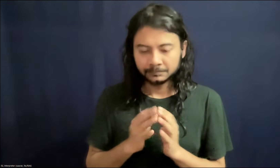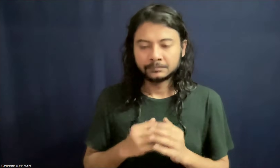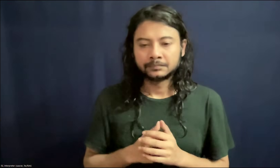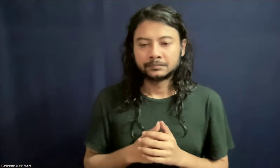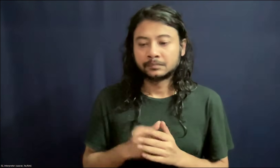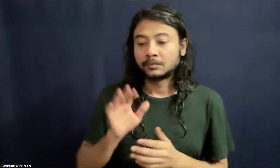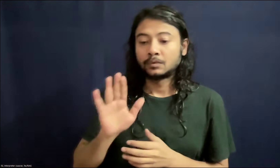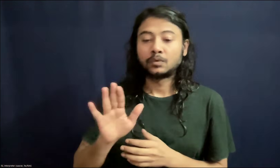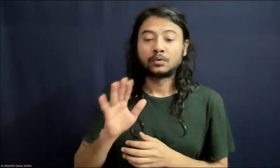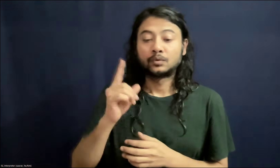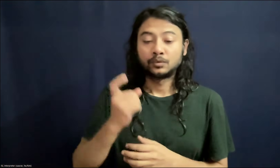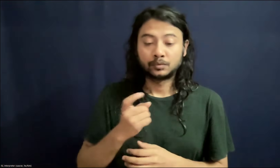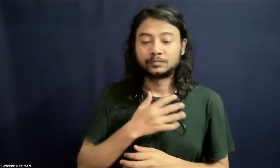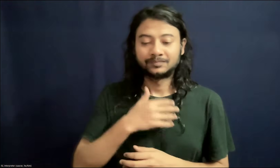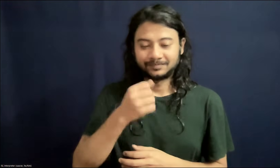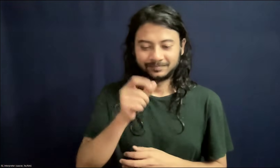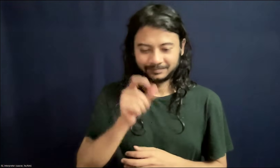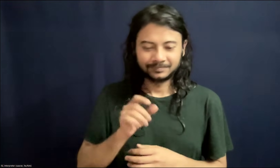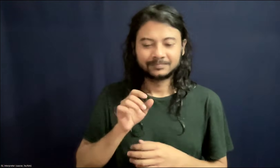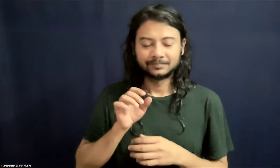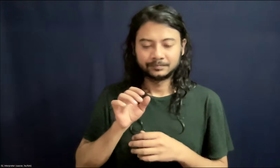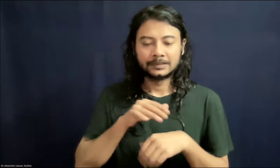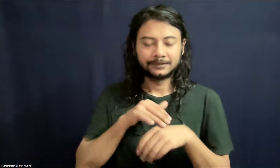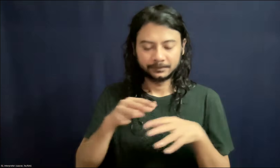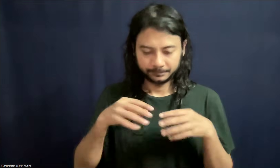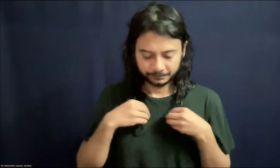your servant of your Guru, Saraswati Goswami,